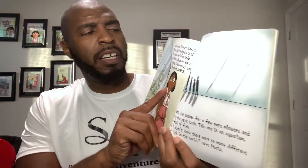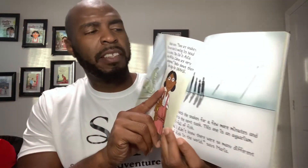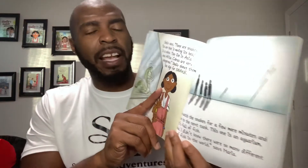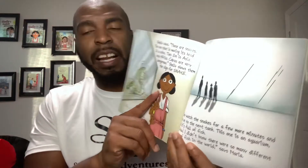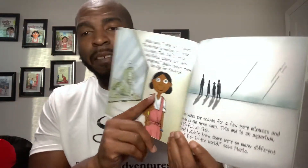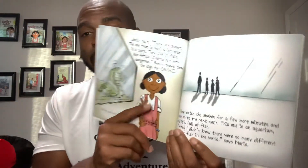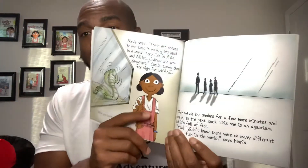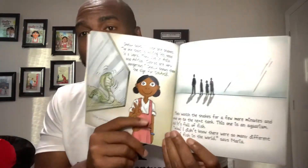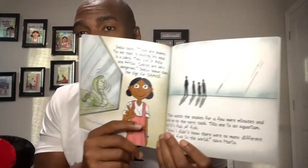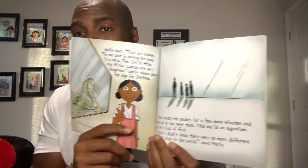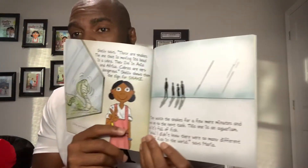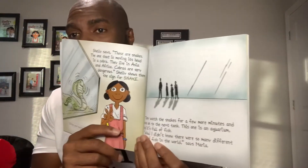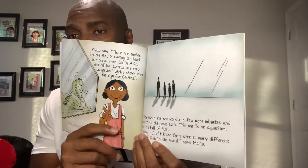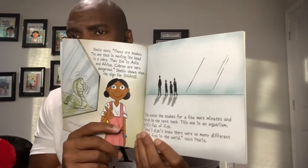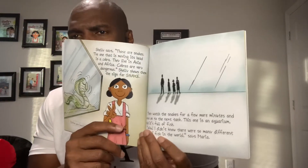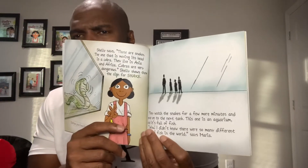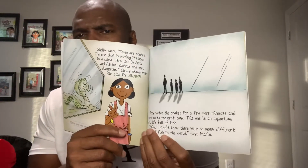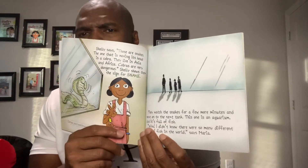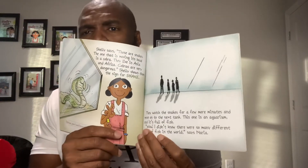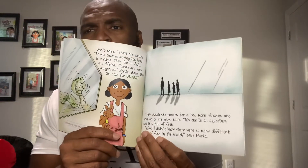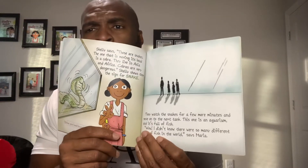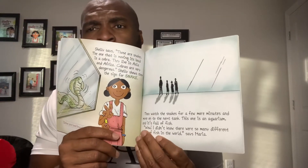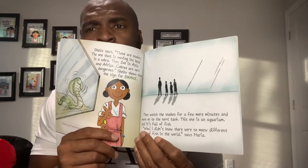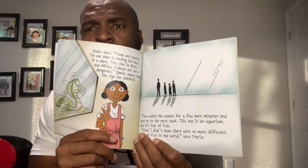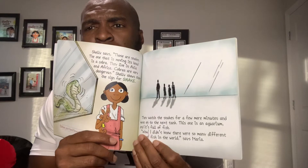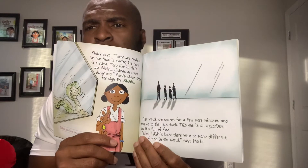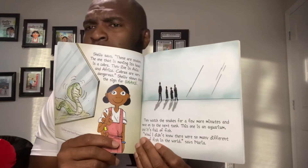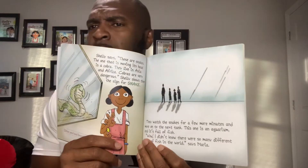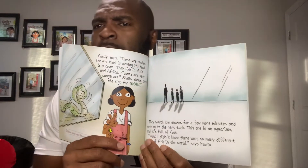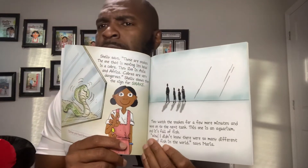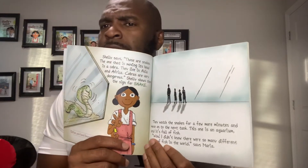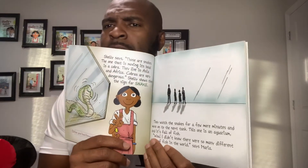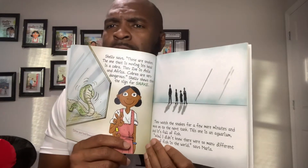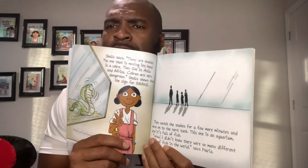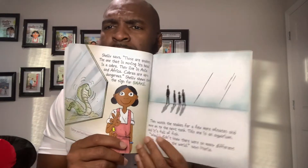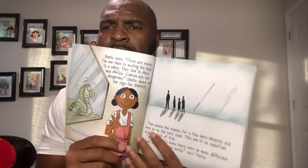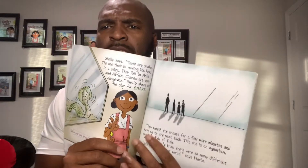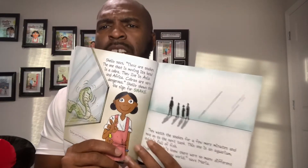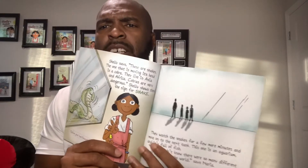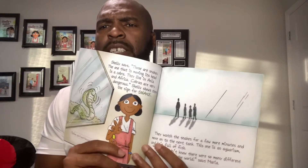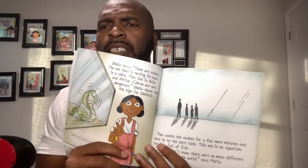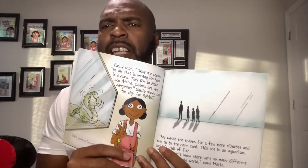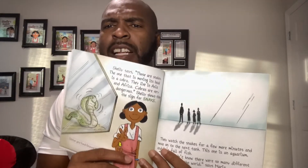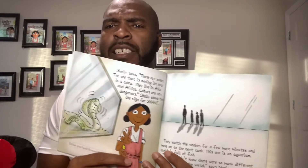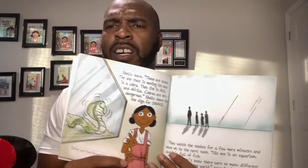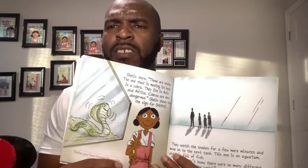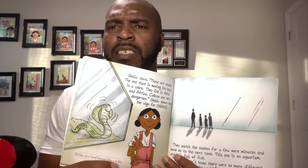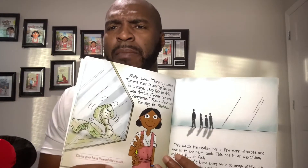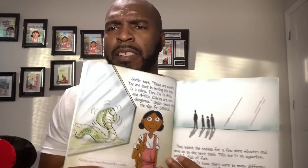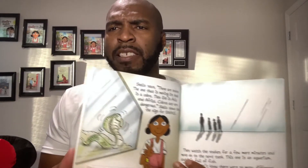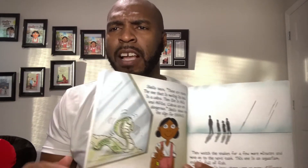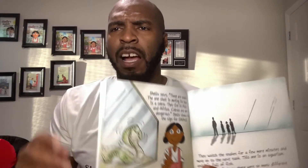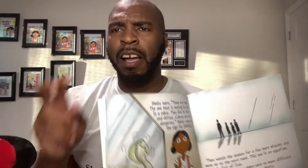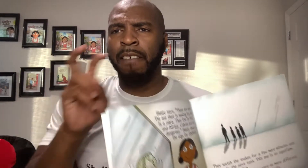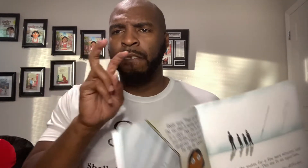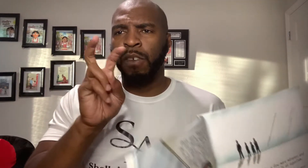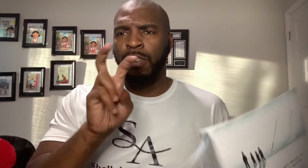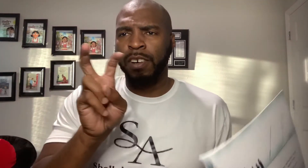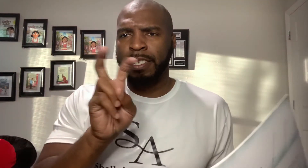They live in Asia and Africa. Cobras are very dangerous." Shelly shows them the sign for